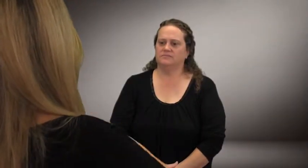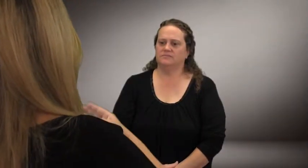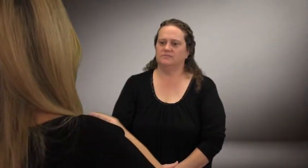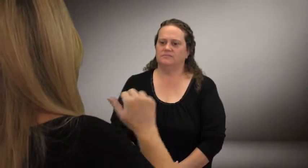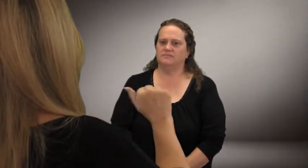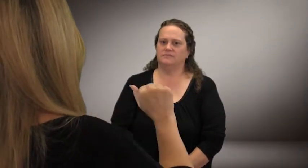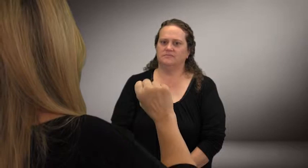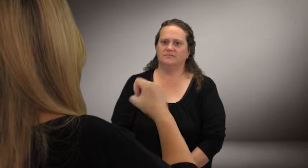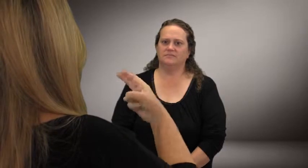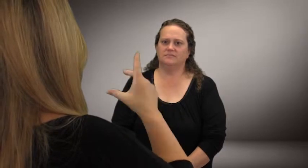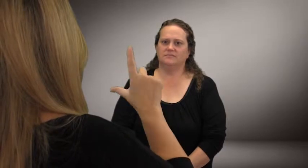My daughter, Ashlyn,